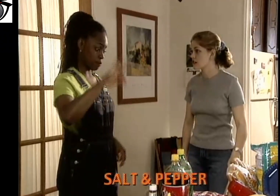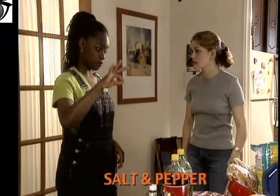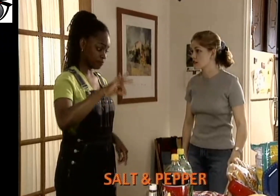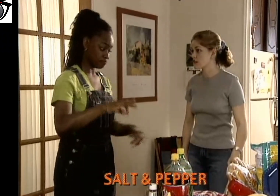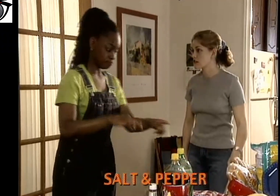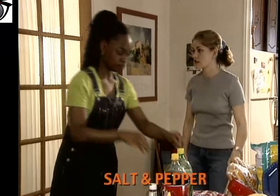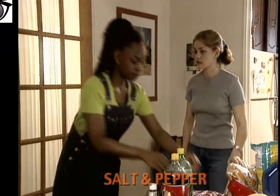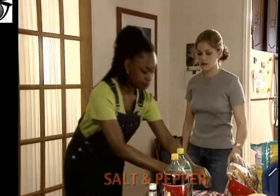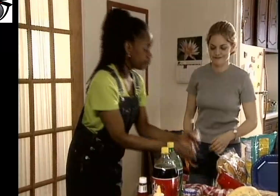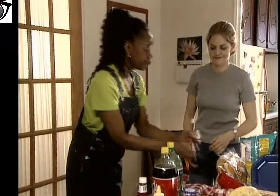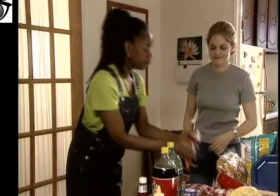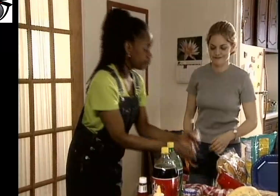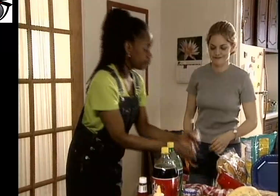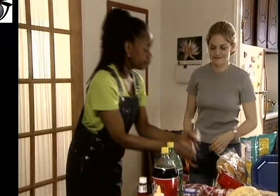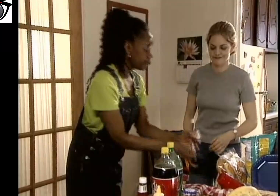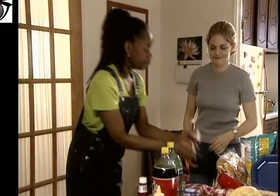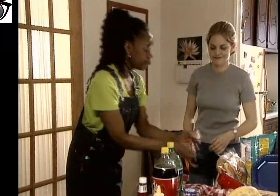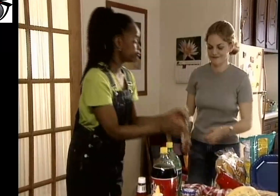and pepper.